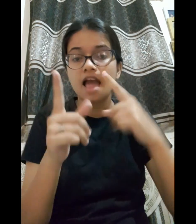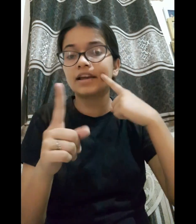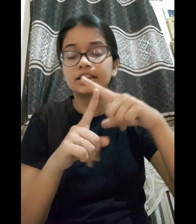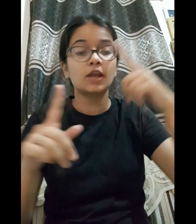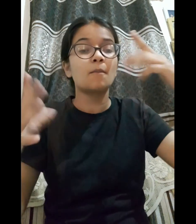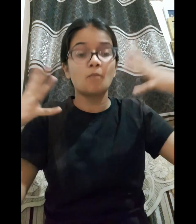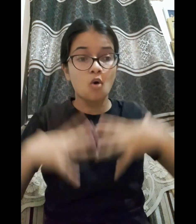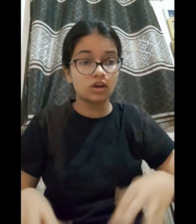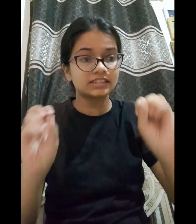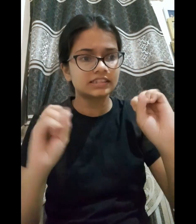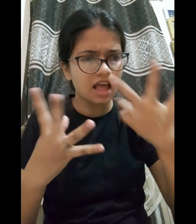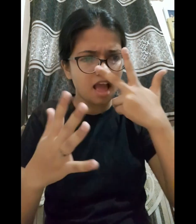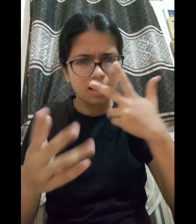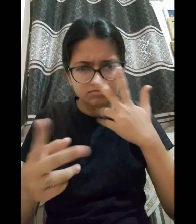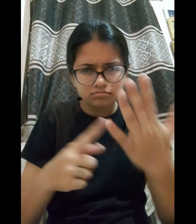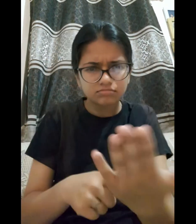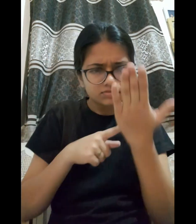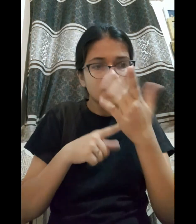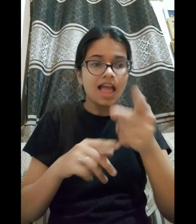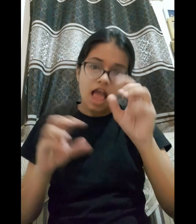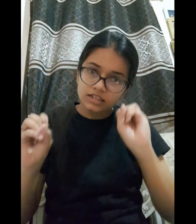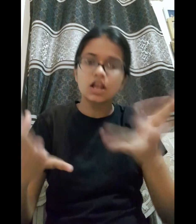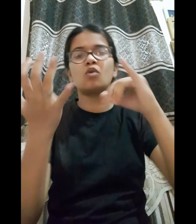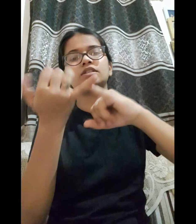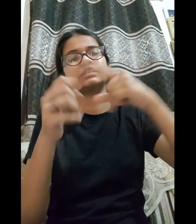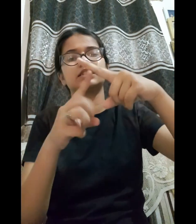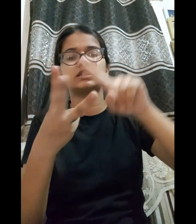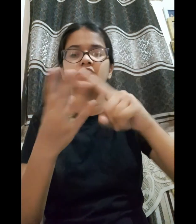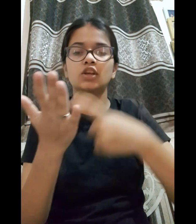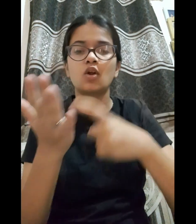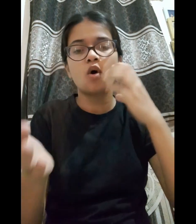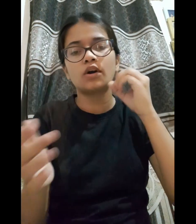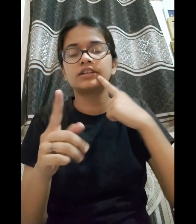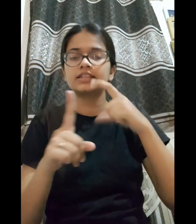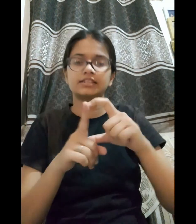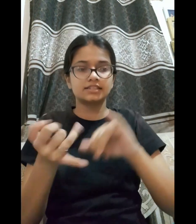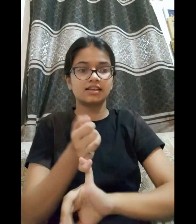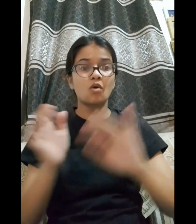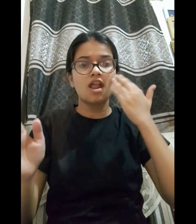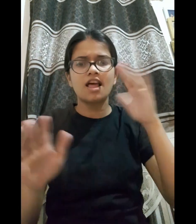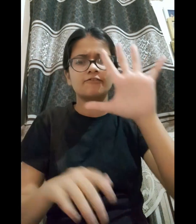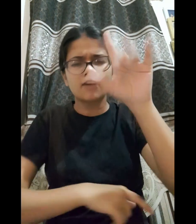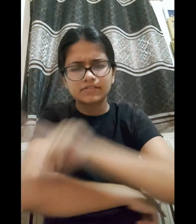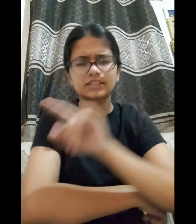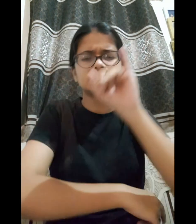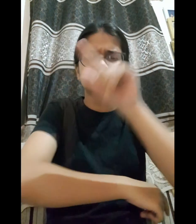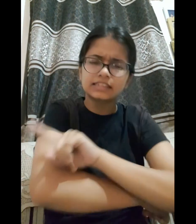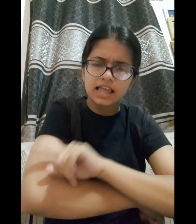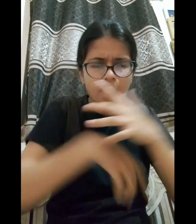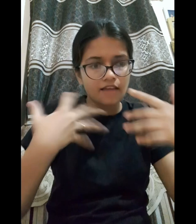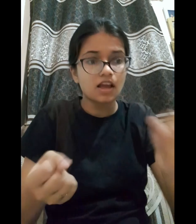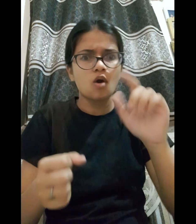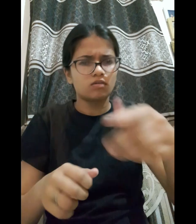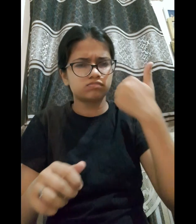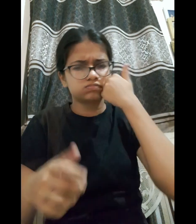autoantibody reaction is starting, that is the stage to start steroids. So 5th, 6th day is the usual time when it happens. Recognize those who do not have any